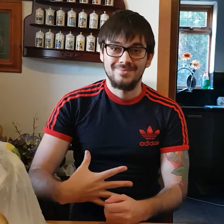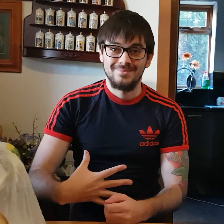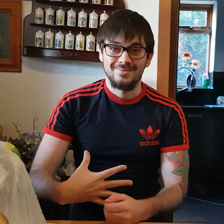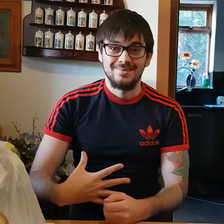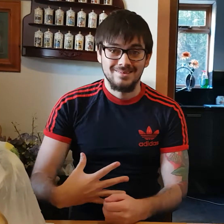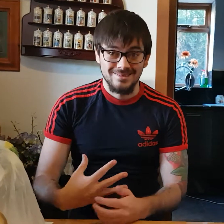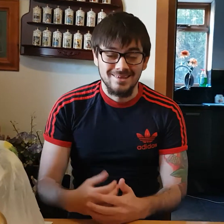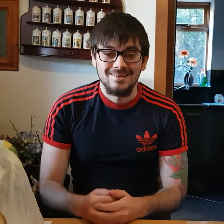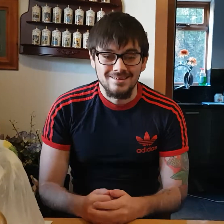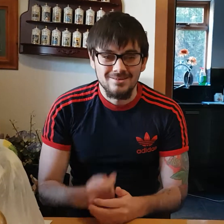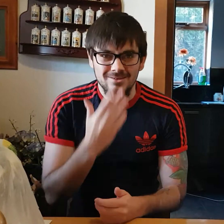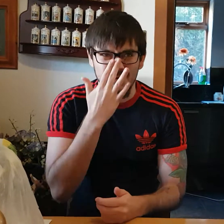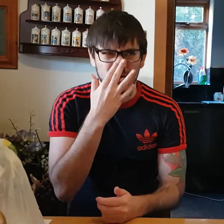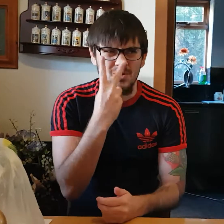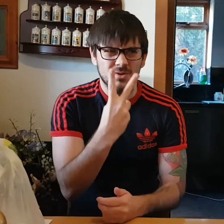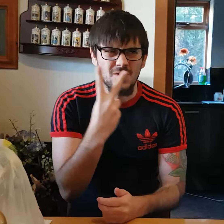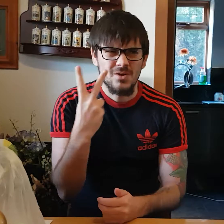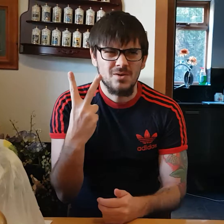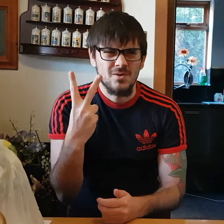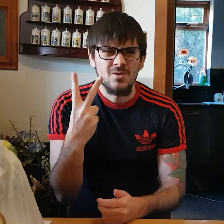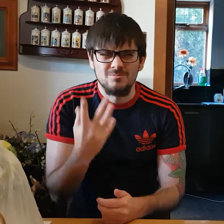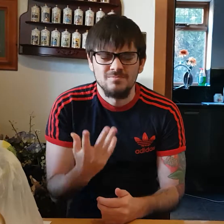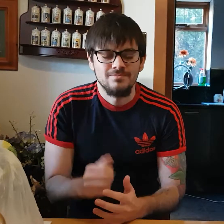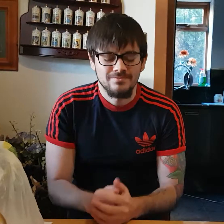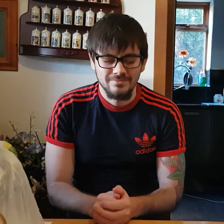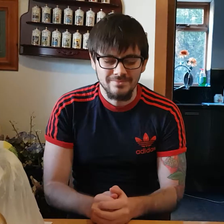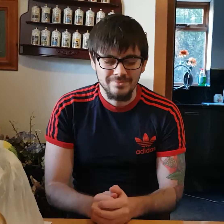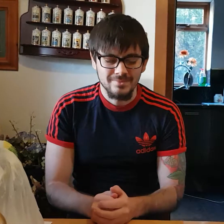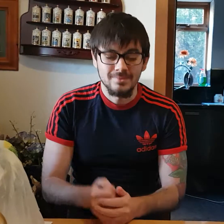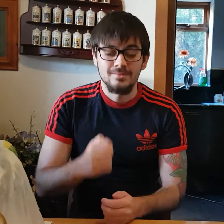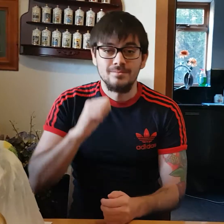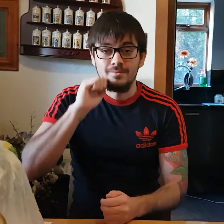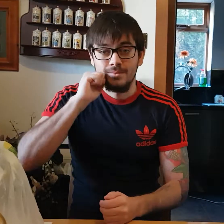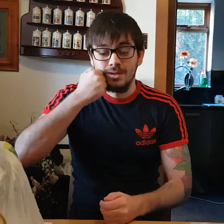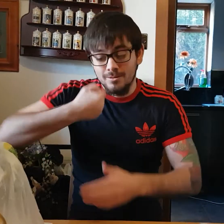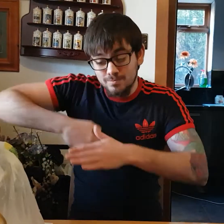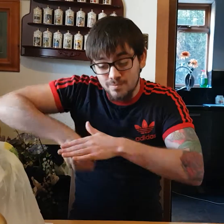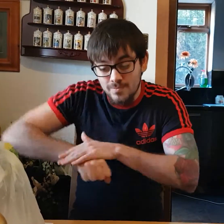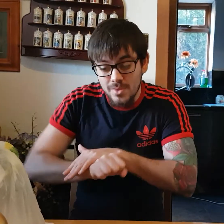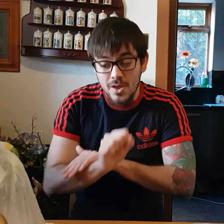My sister's pregnant at the moment. She's 22.